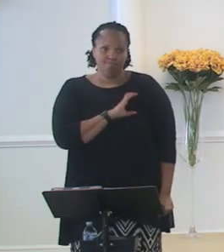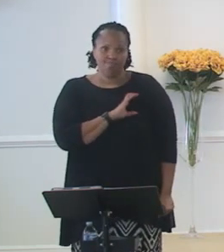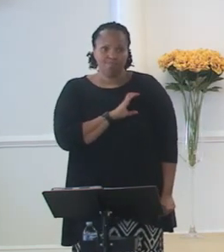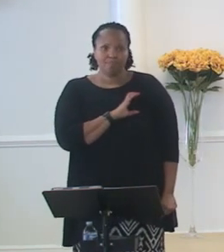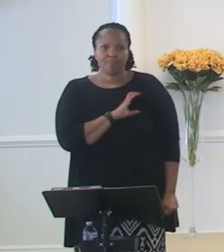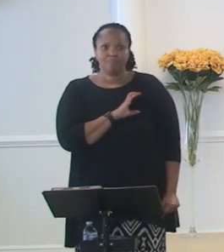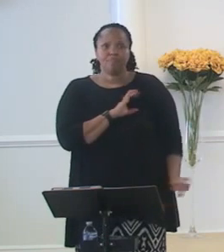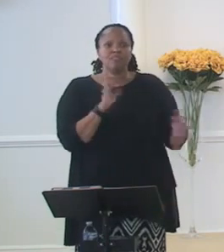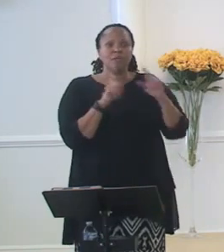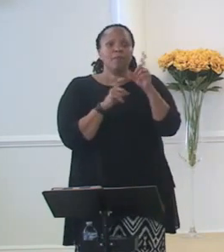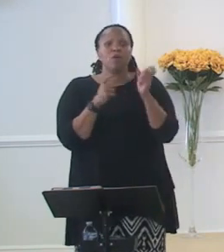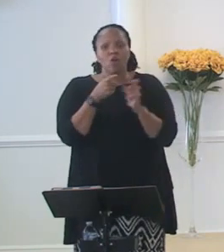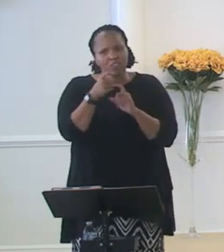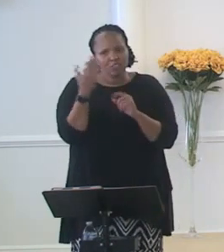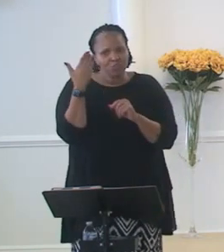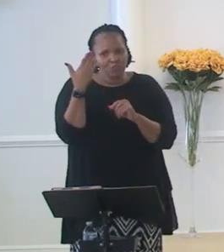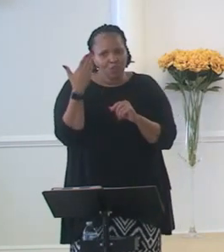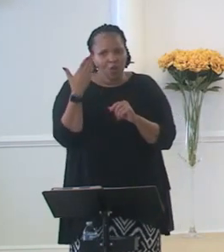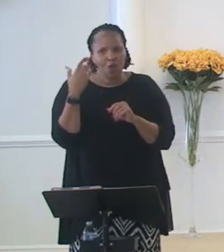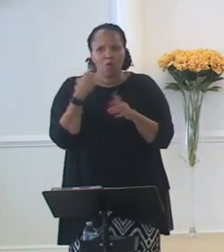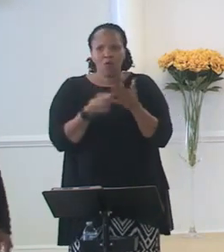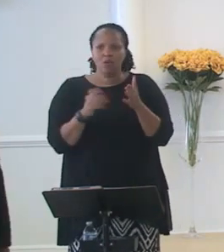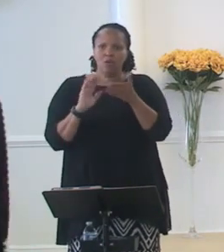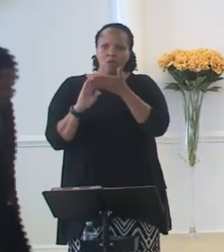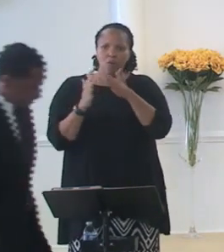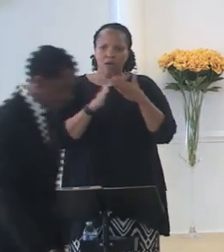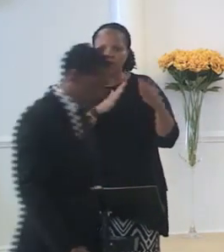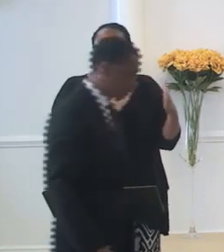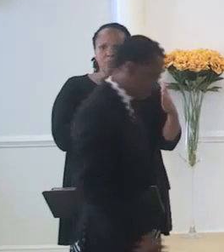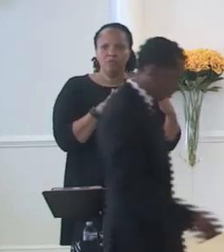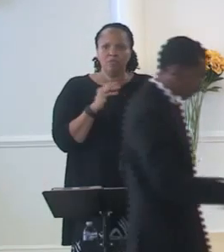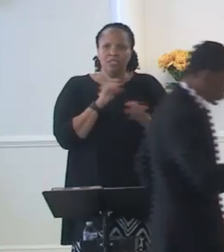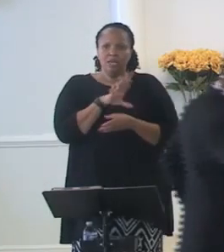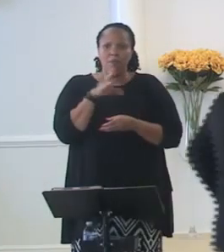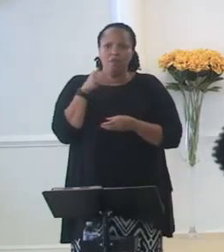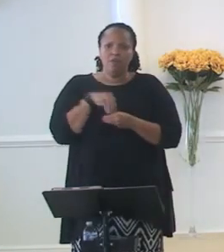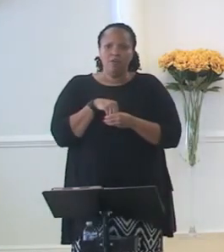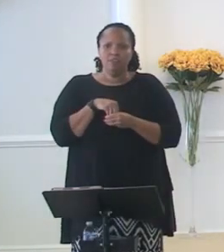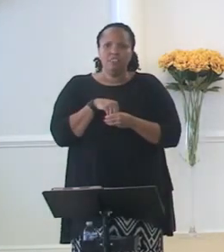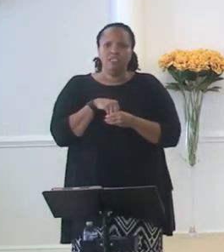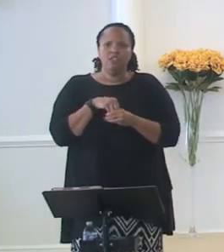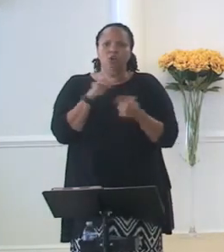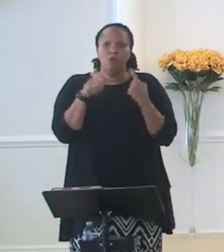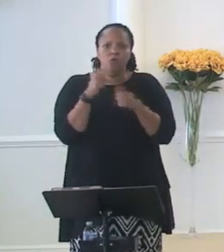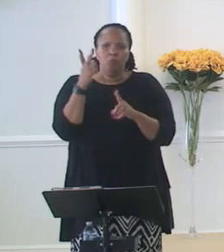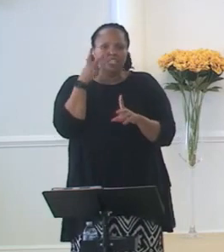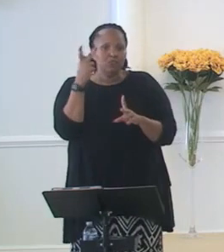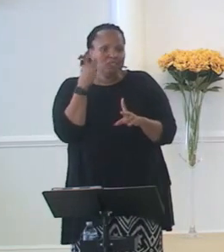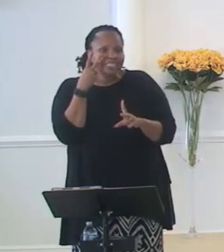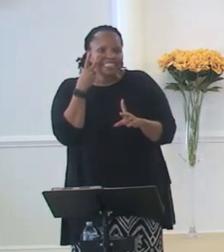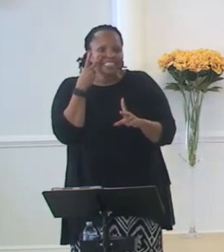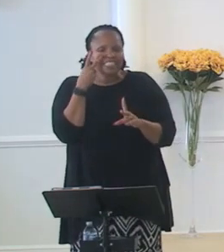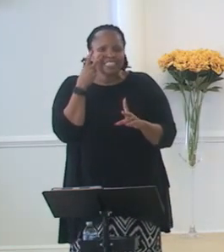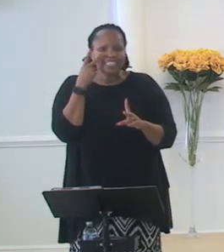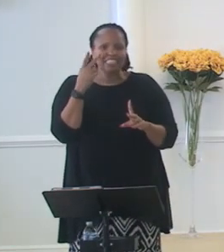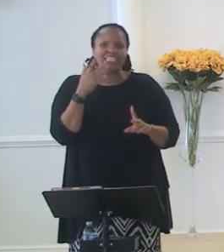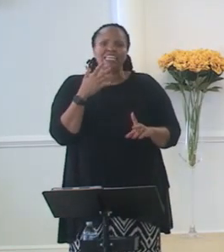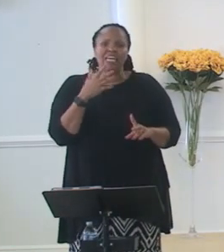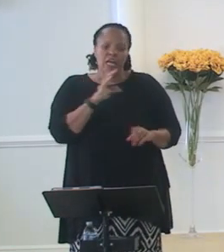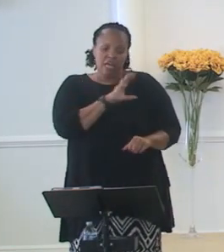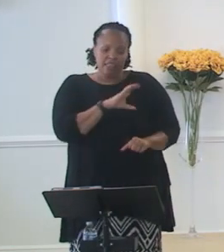Because you'll know what community one is involved in by the character they